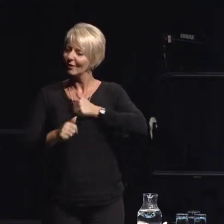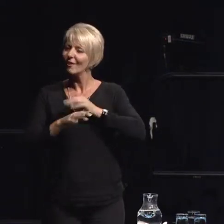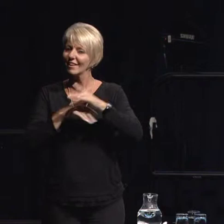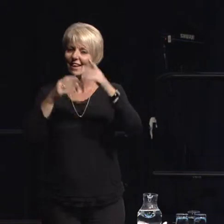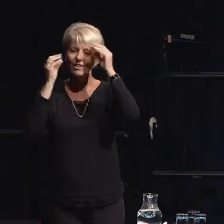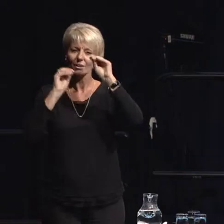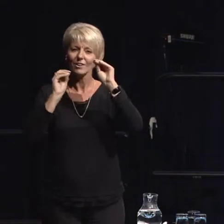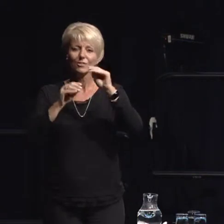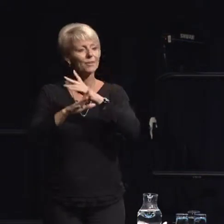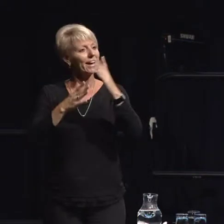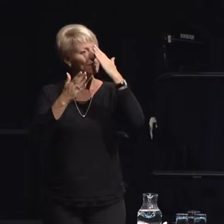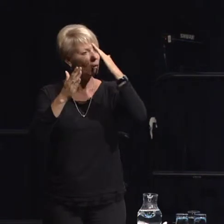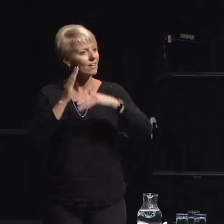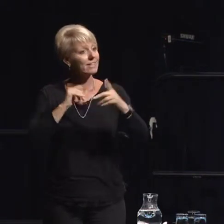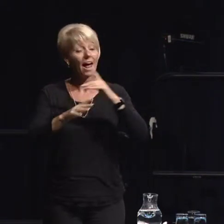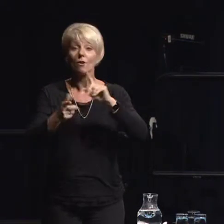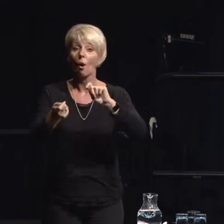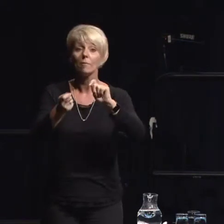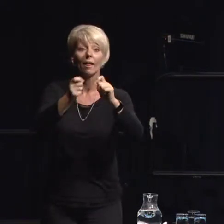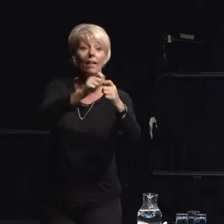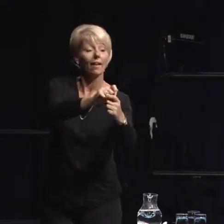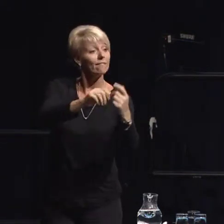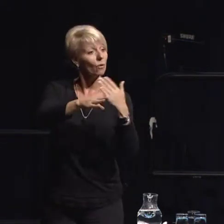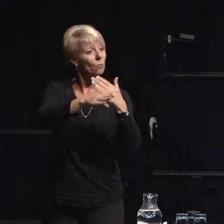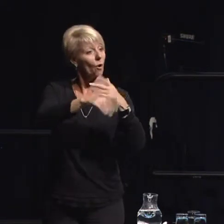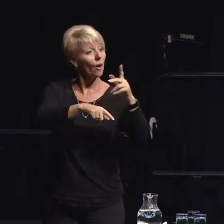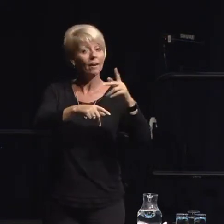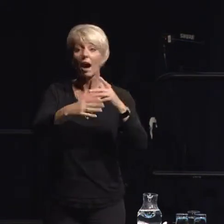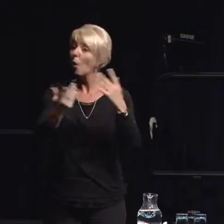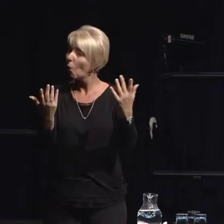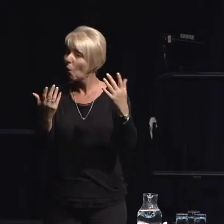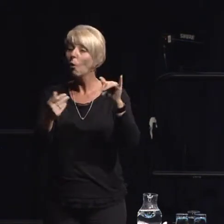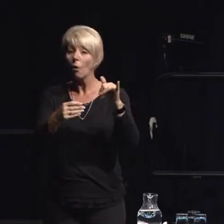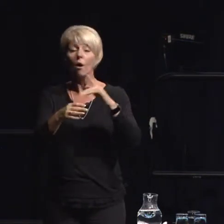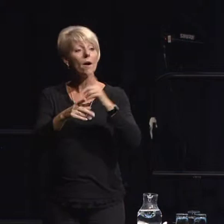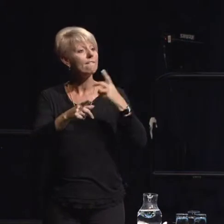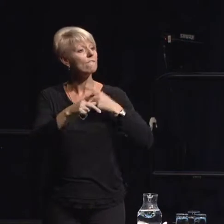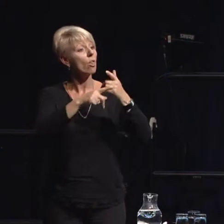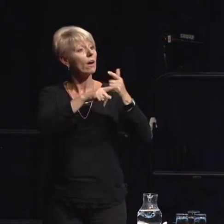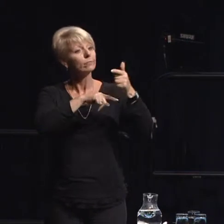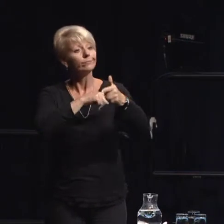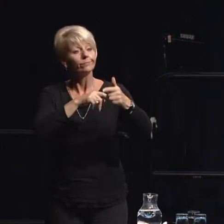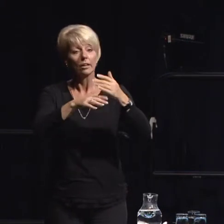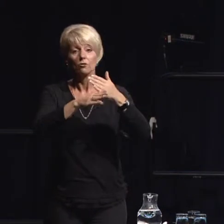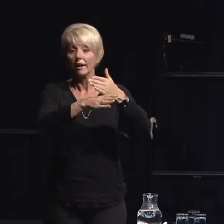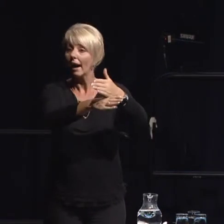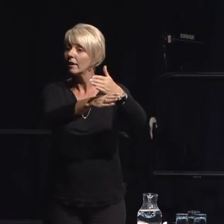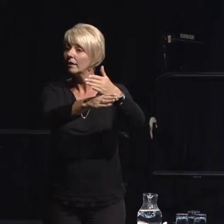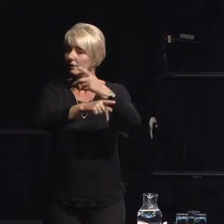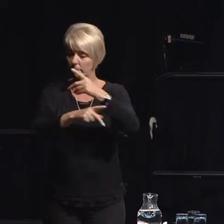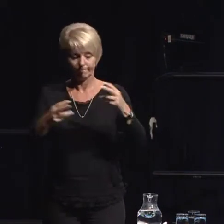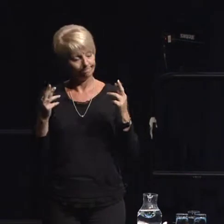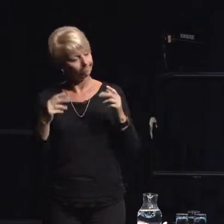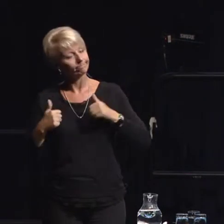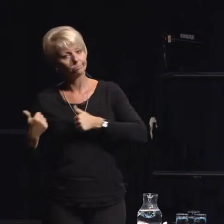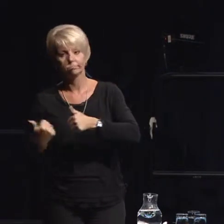find it makes your transition to the workforce, or maybe further education, that much easier. We also hope you reap the benefits that come